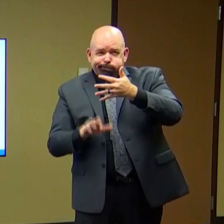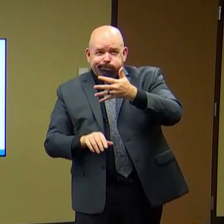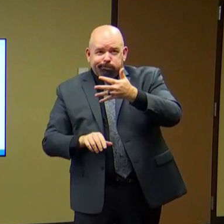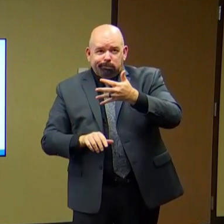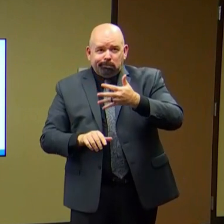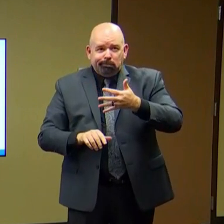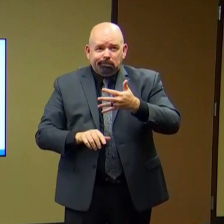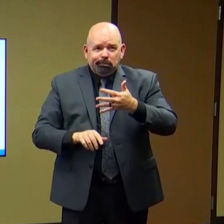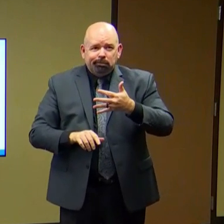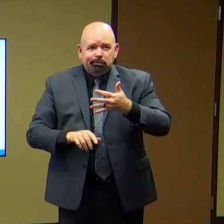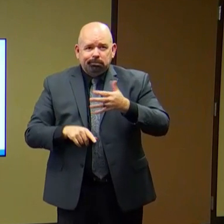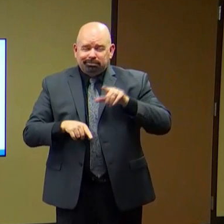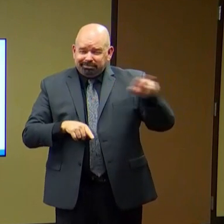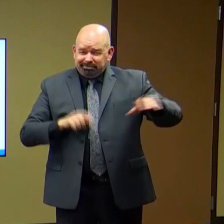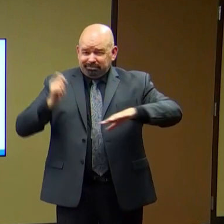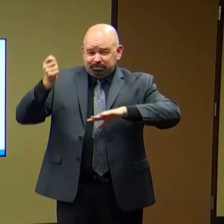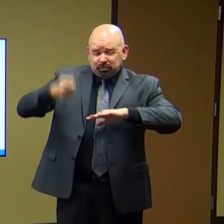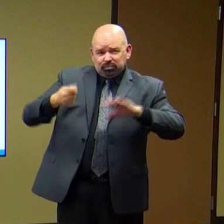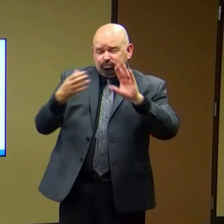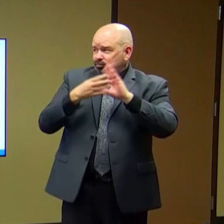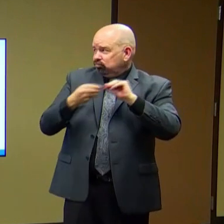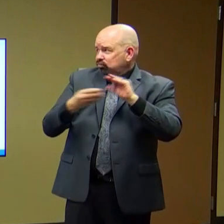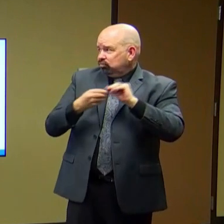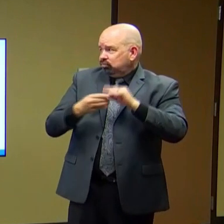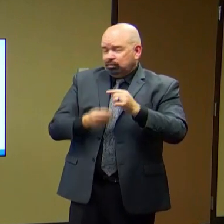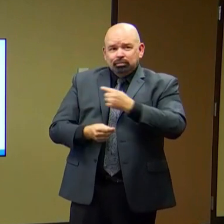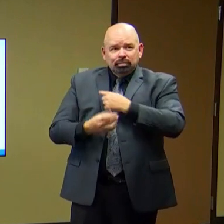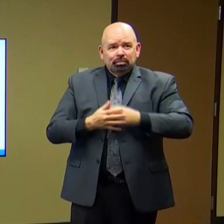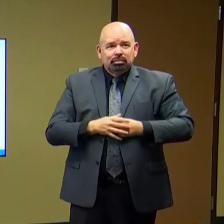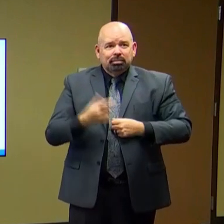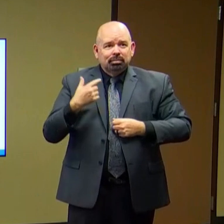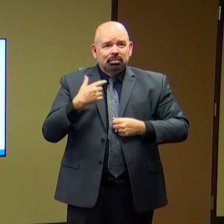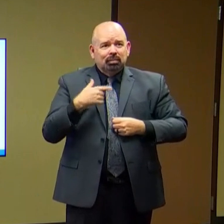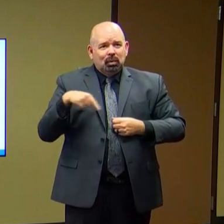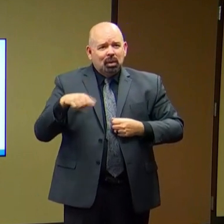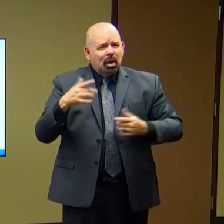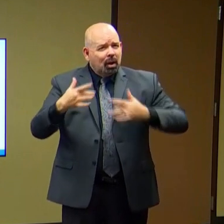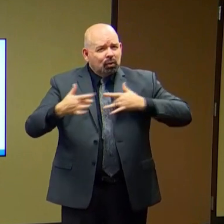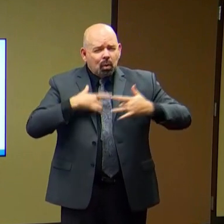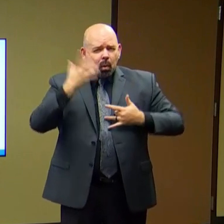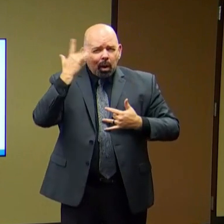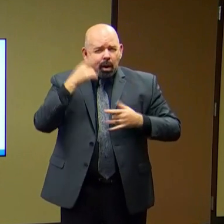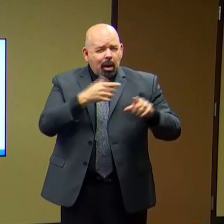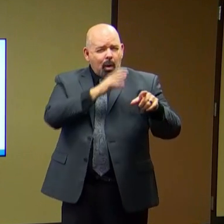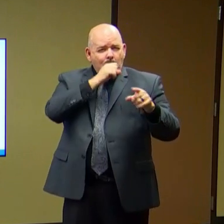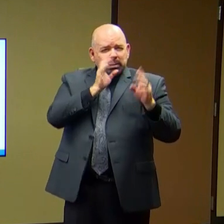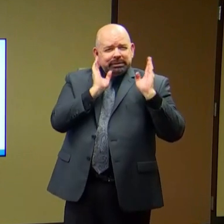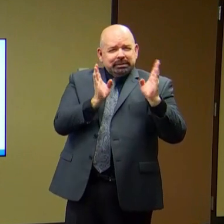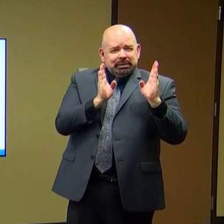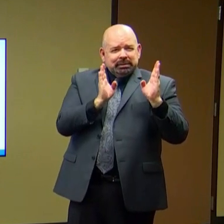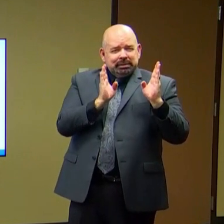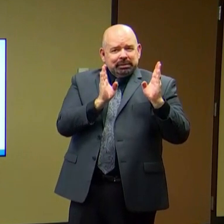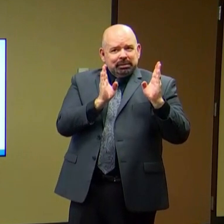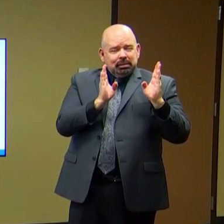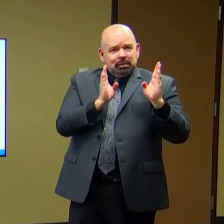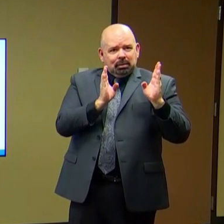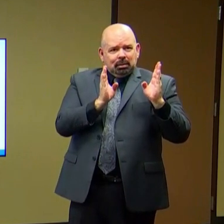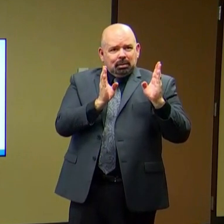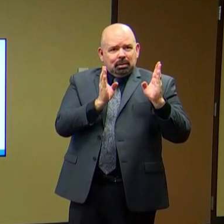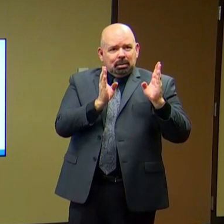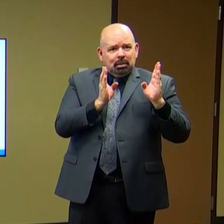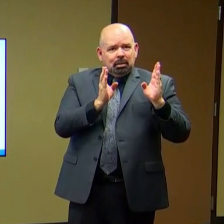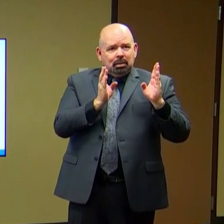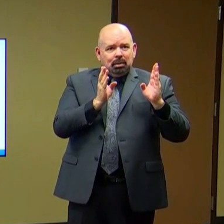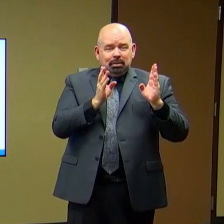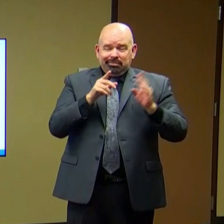judge mentioned, we're where we are and where we're concerned right now. As he said, we are in the orange zone, and we were very pleased to